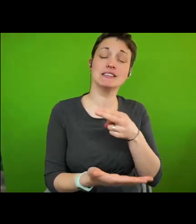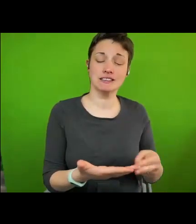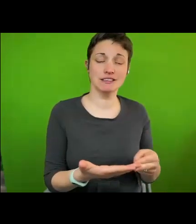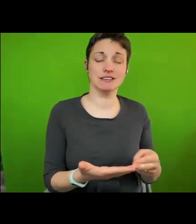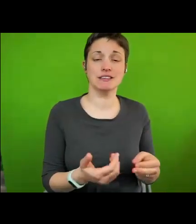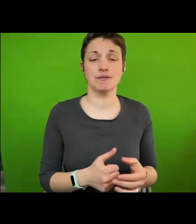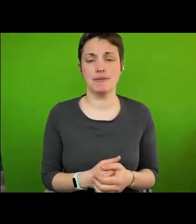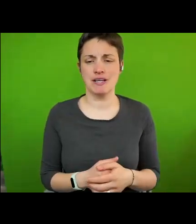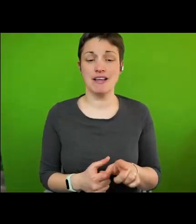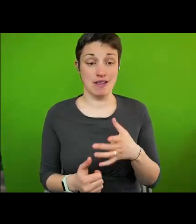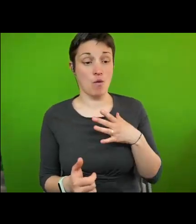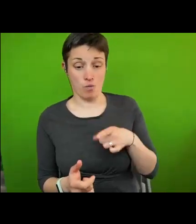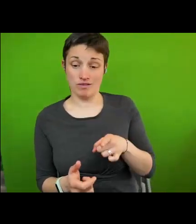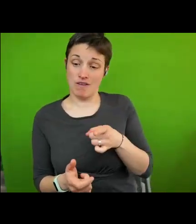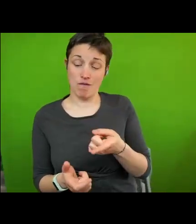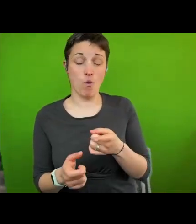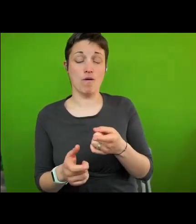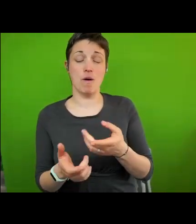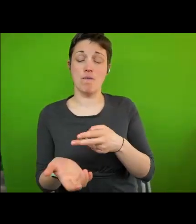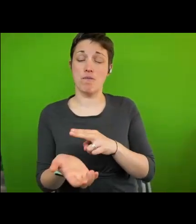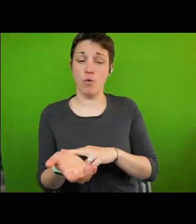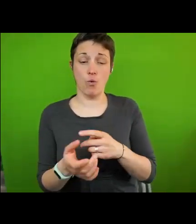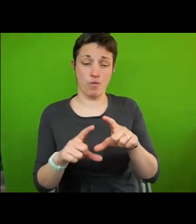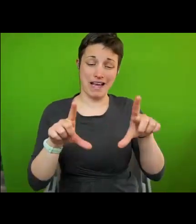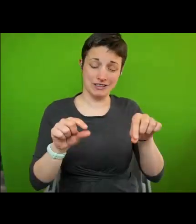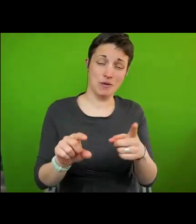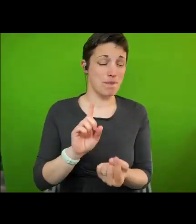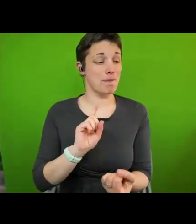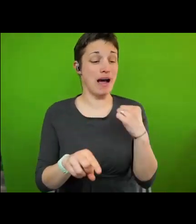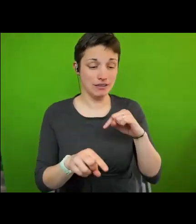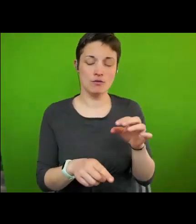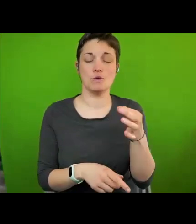suggests, to reverse the exclusion and ban from the city centre.